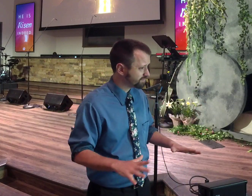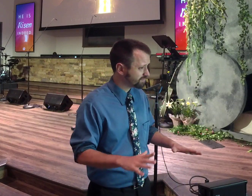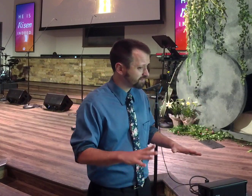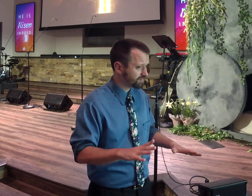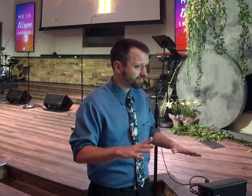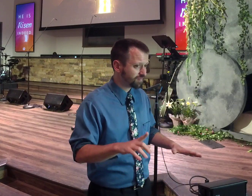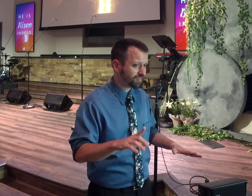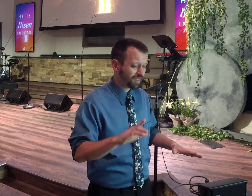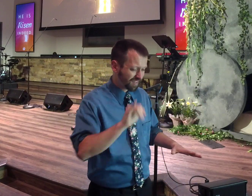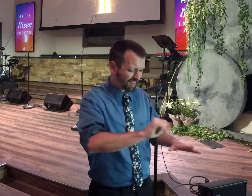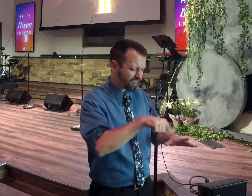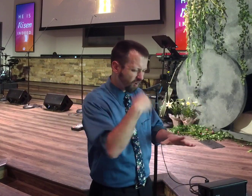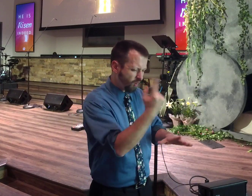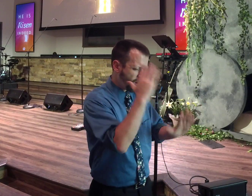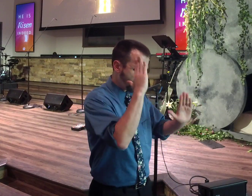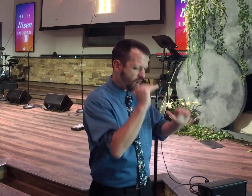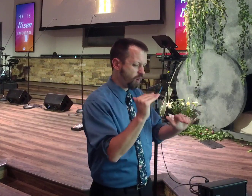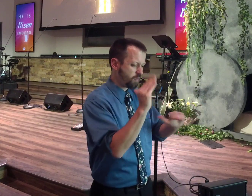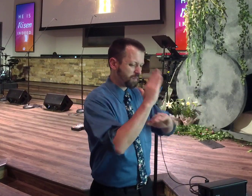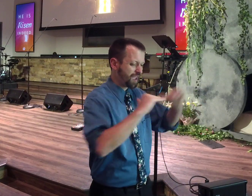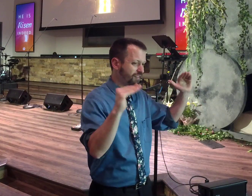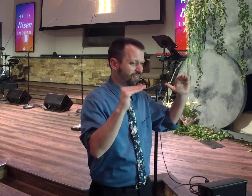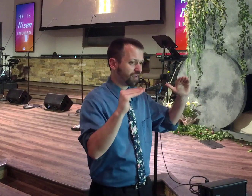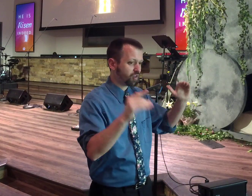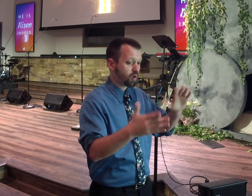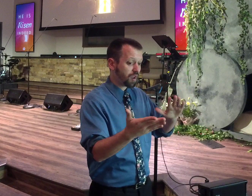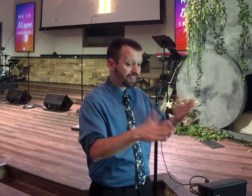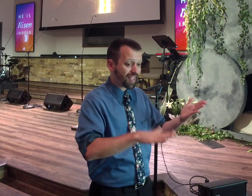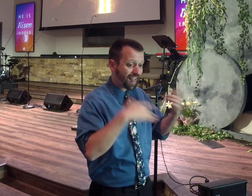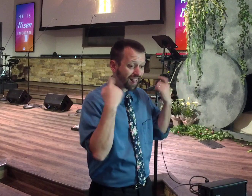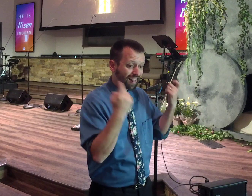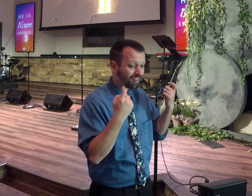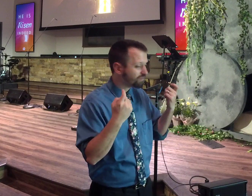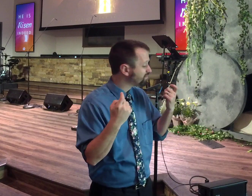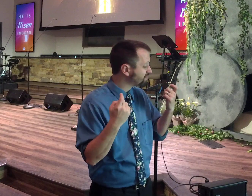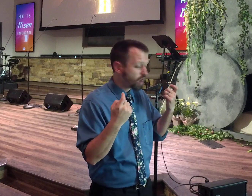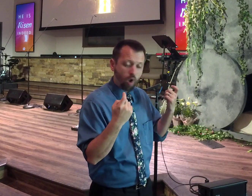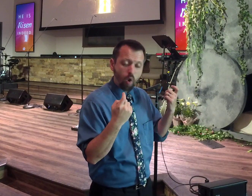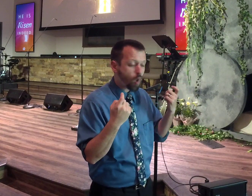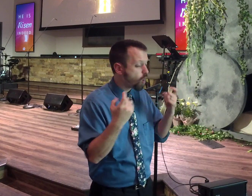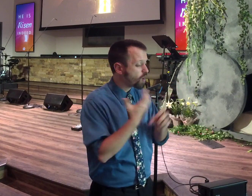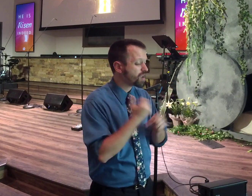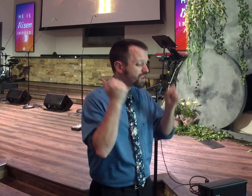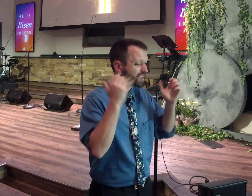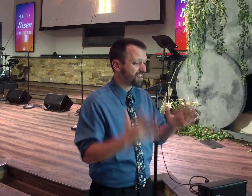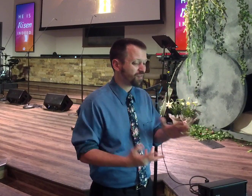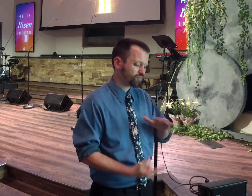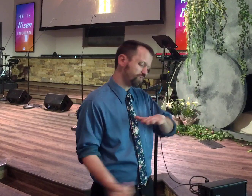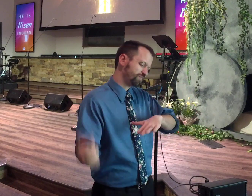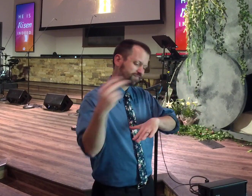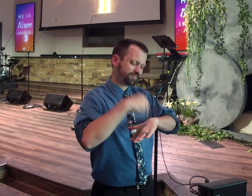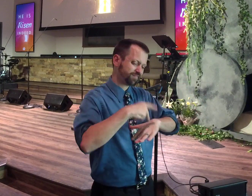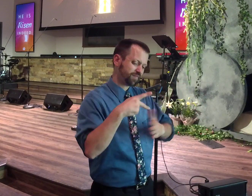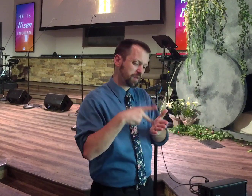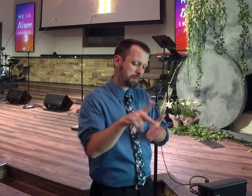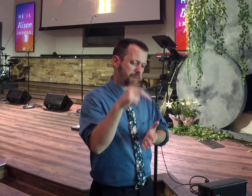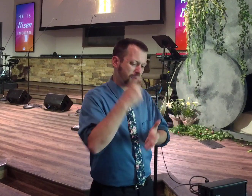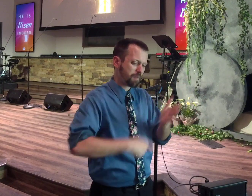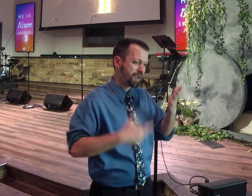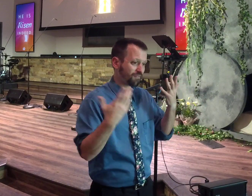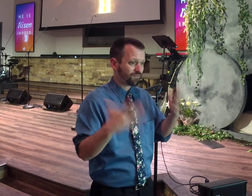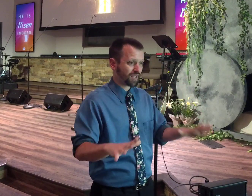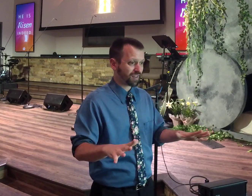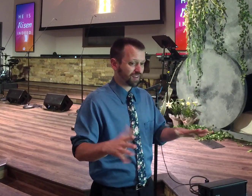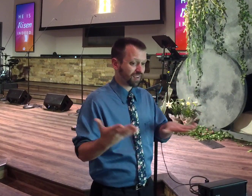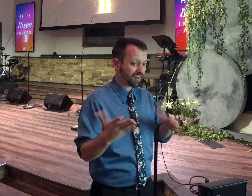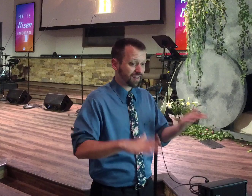heaven, you're no longer dead in your sins because you have a risen Savior that has paid the price for your sins. Death no longer